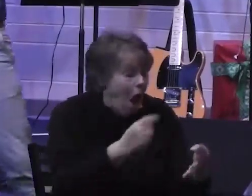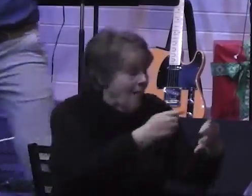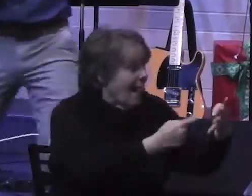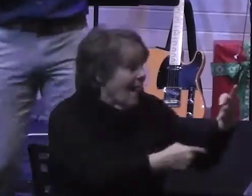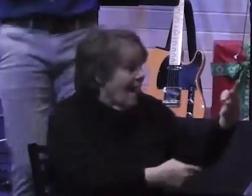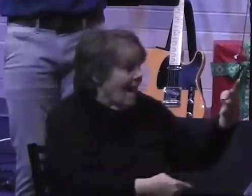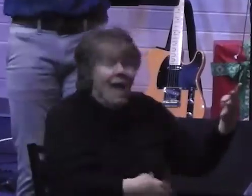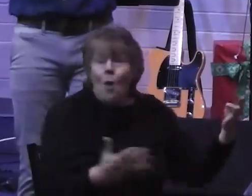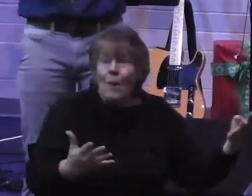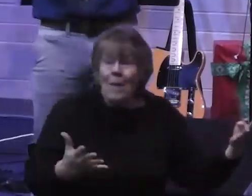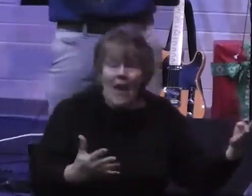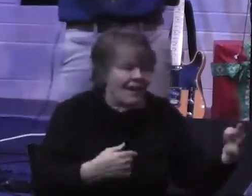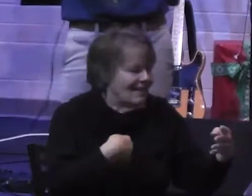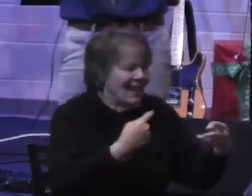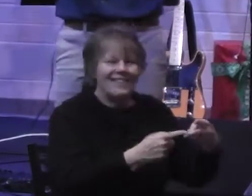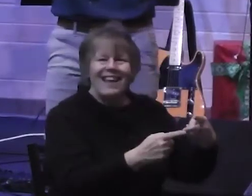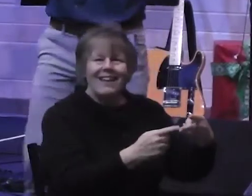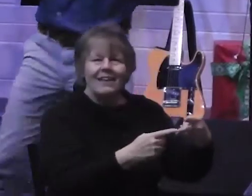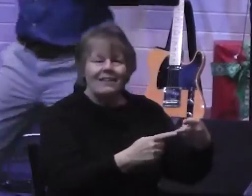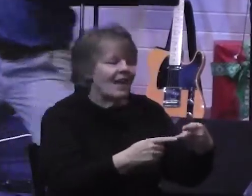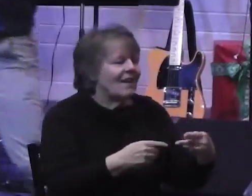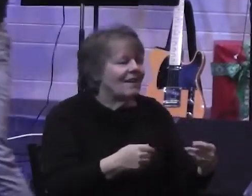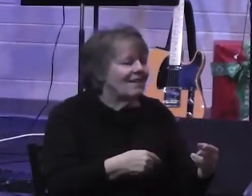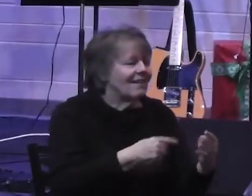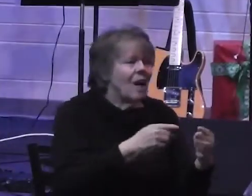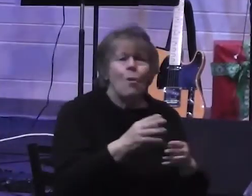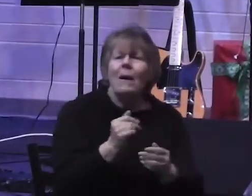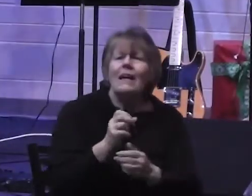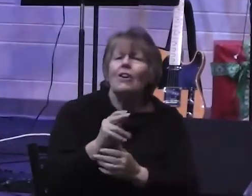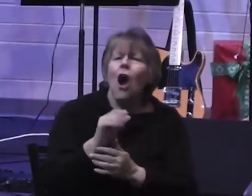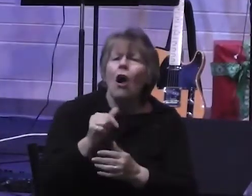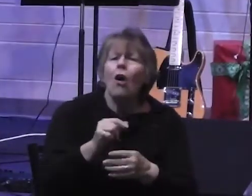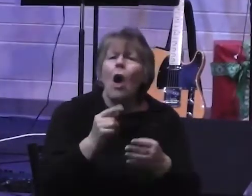second to that? Yeah, but what about this? I mean, but Carl, but this. No.